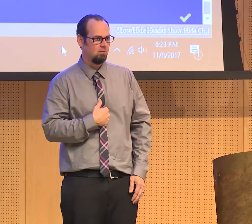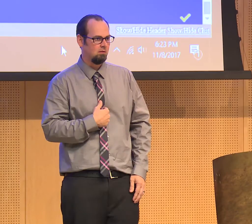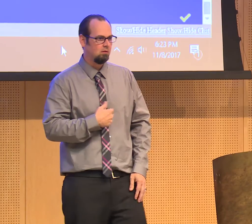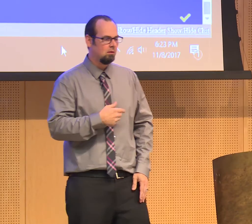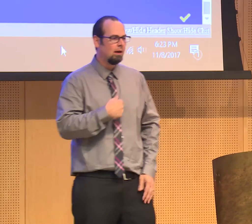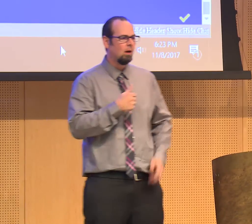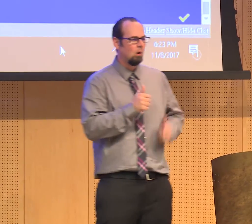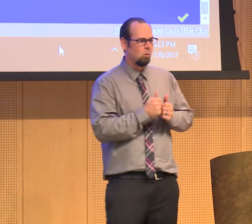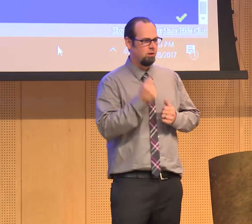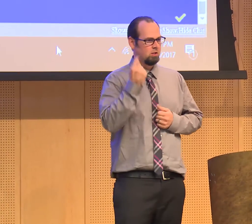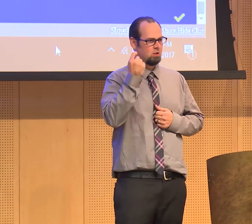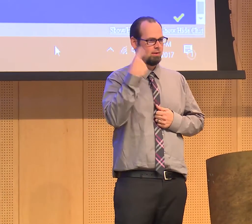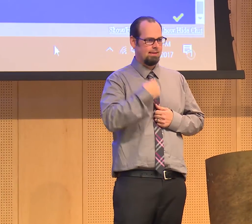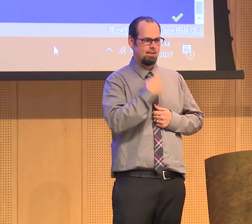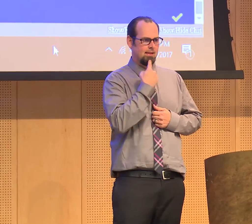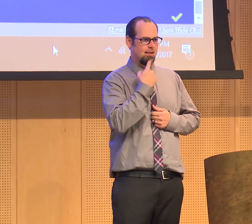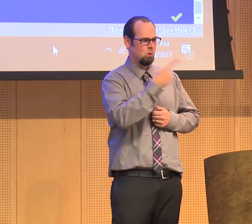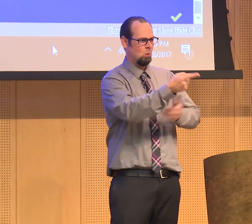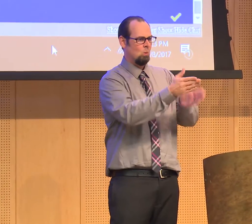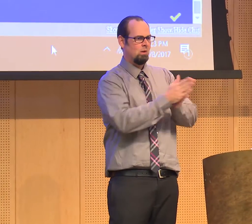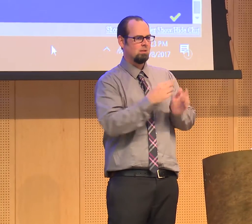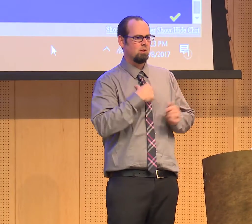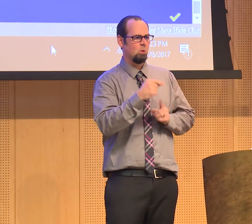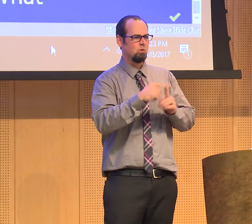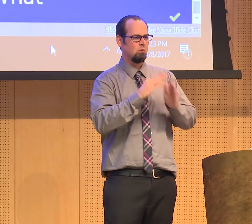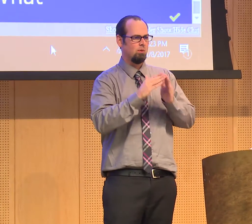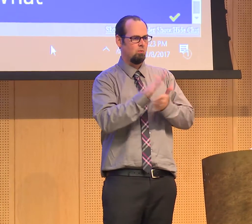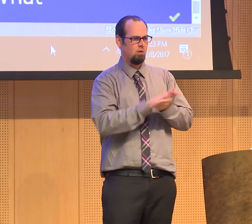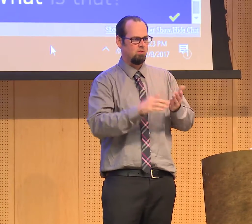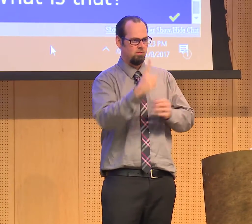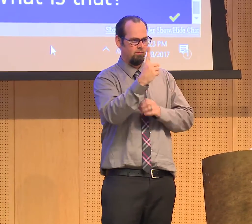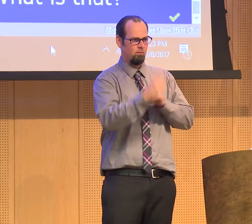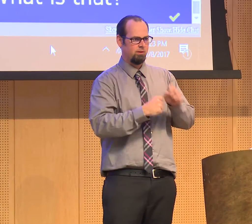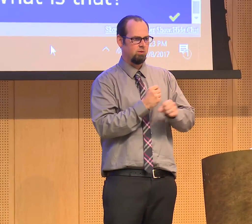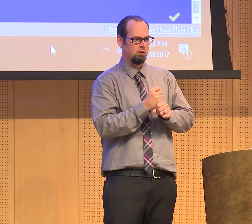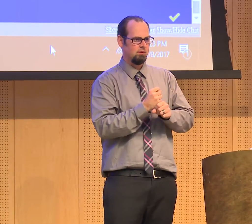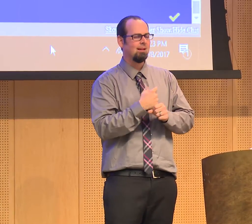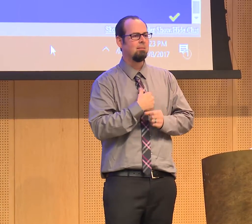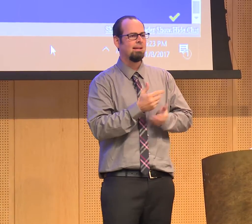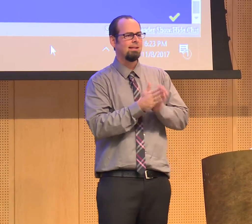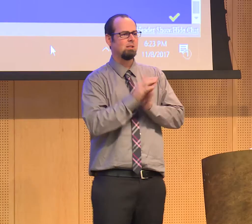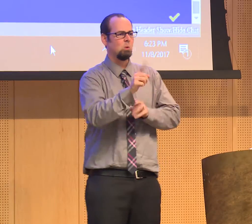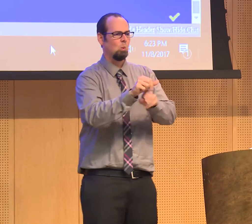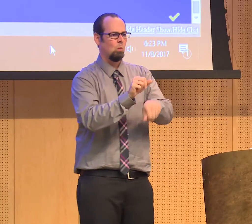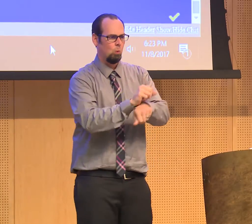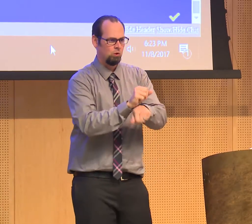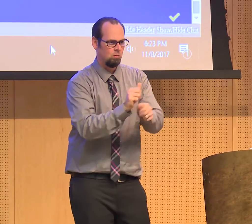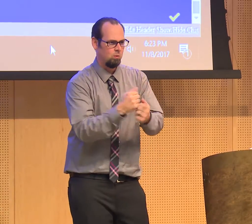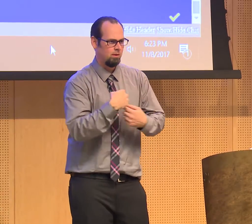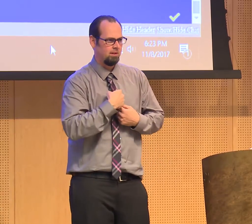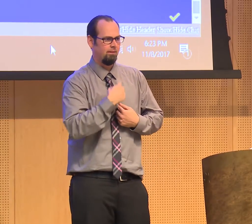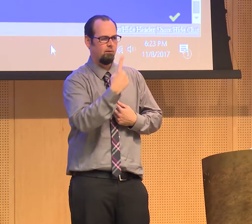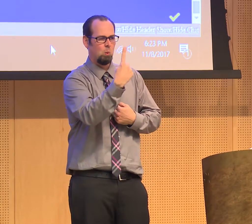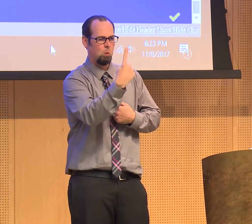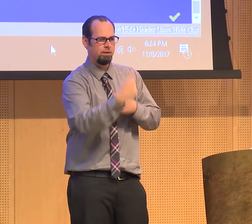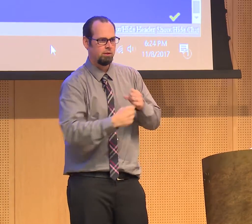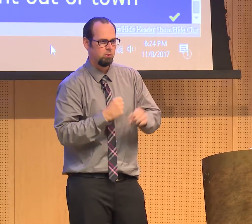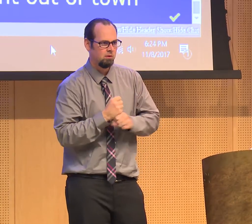That was a way for me to get out of here. I had gone to the 1 year of community college that they asked me to go